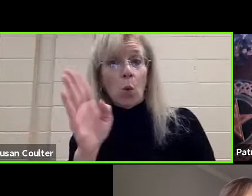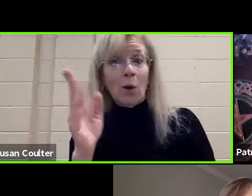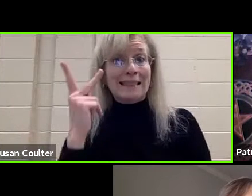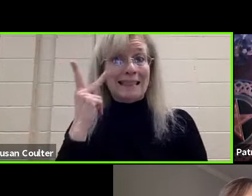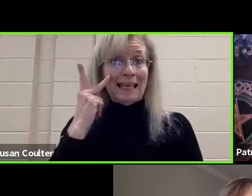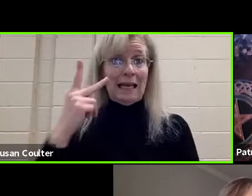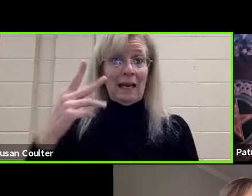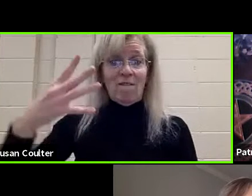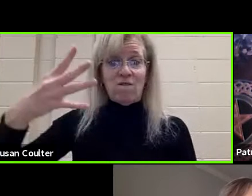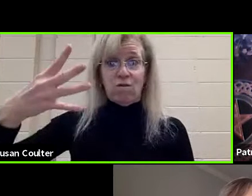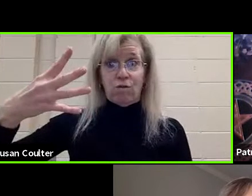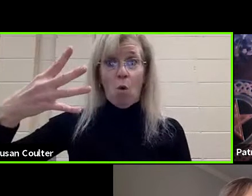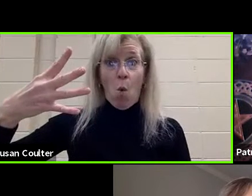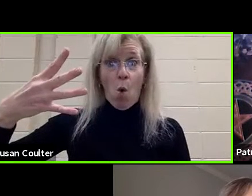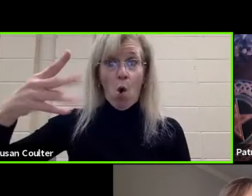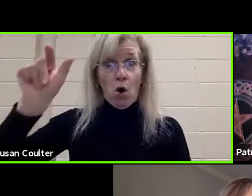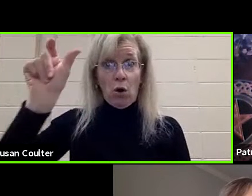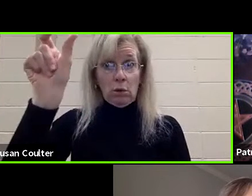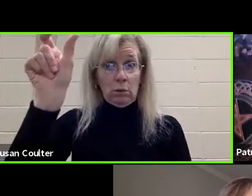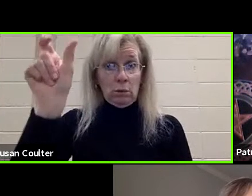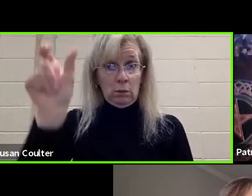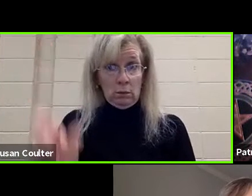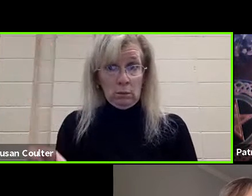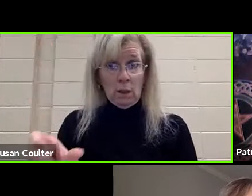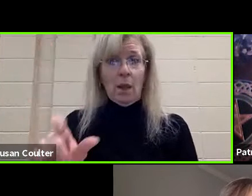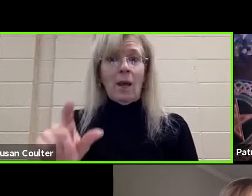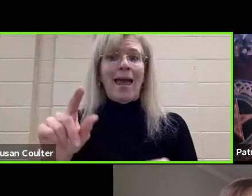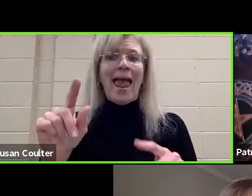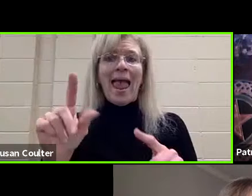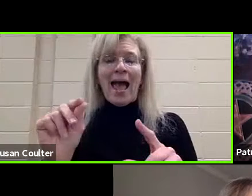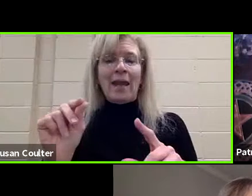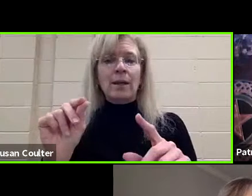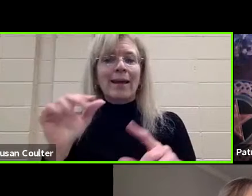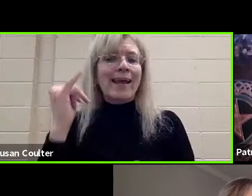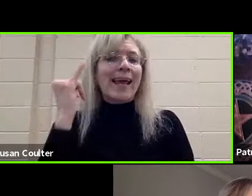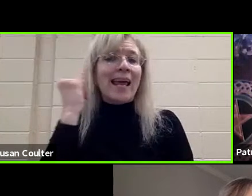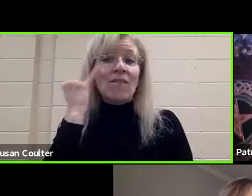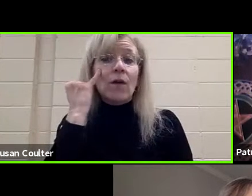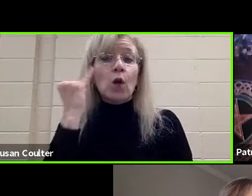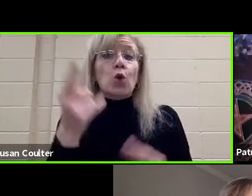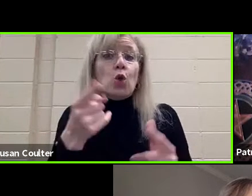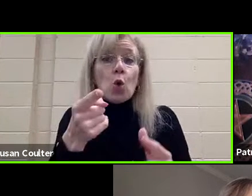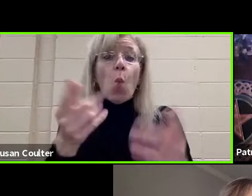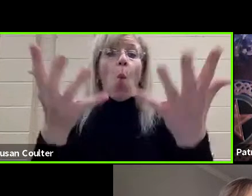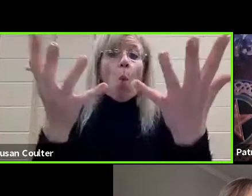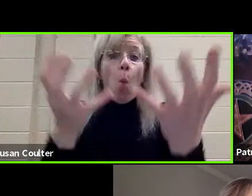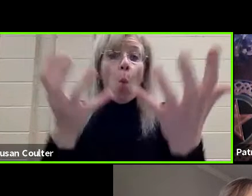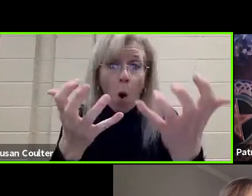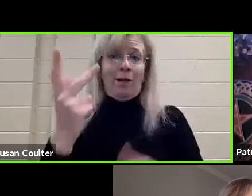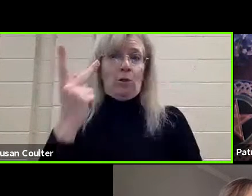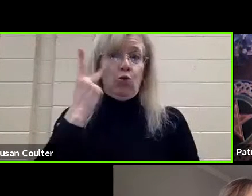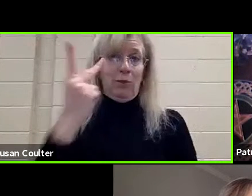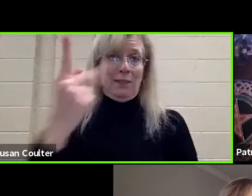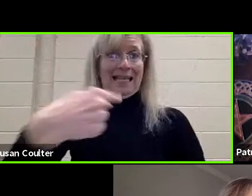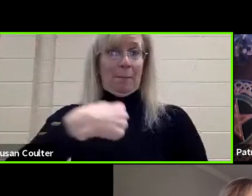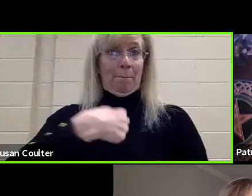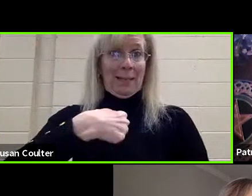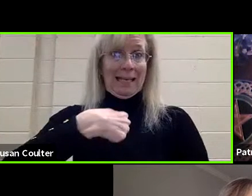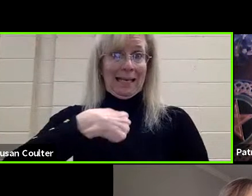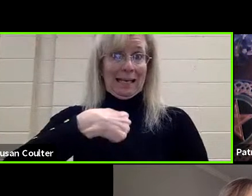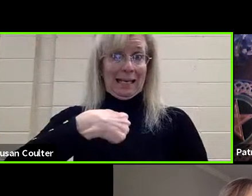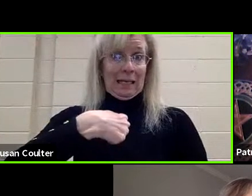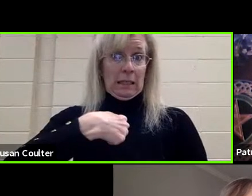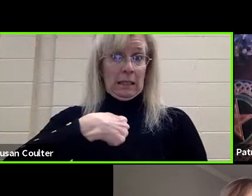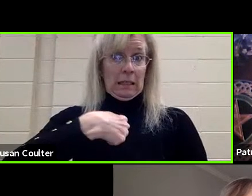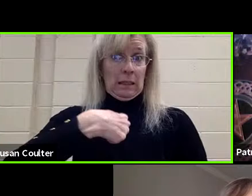So you will see 4. And if you want to see